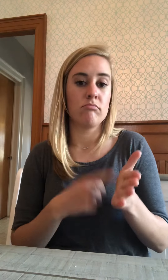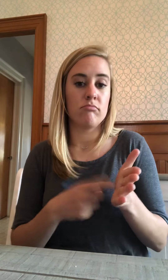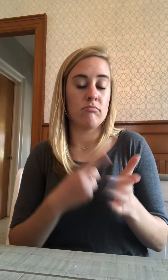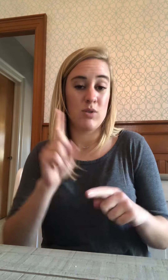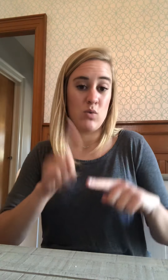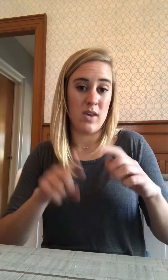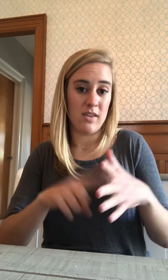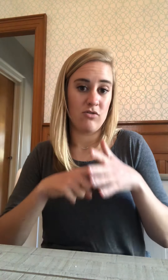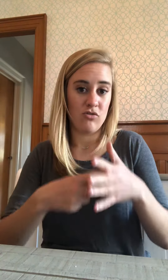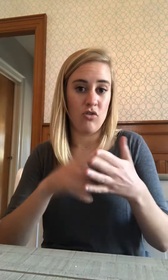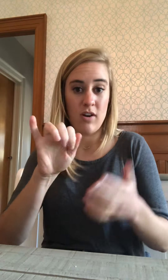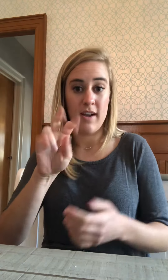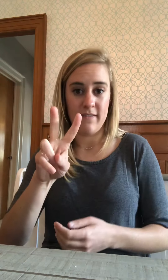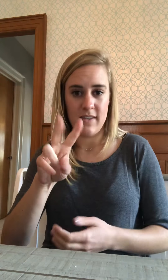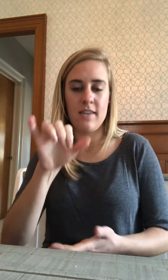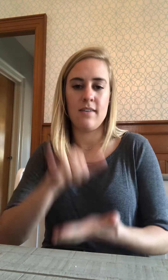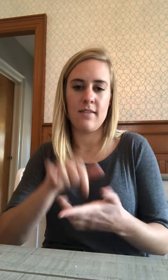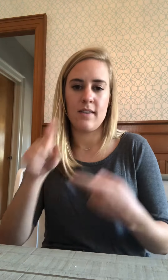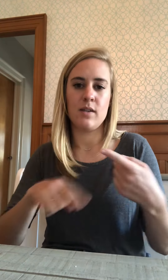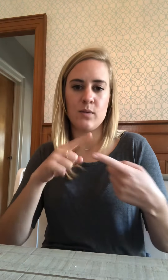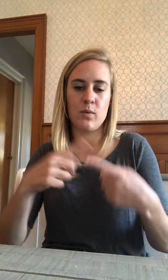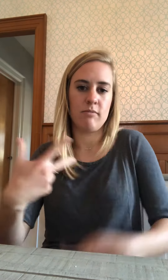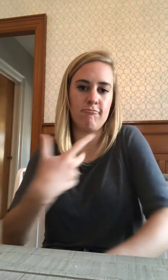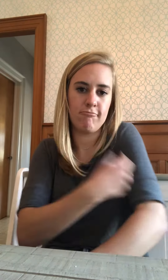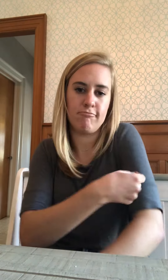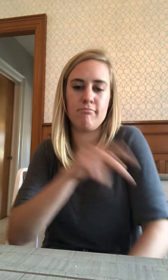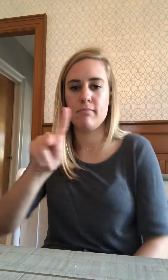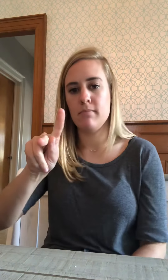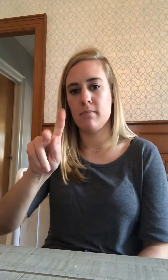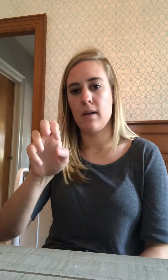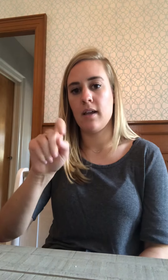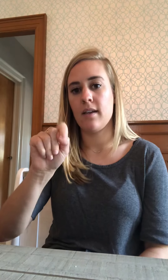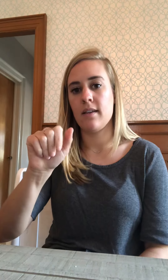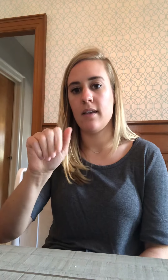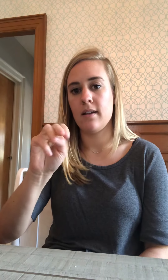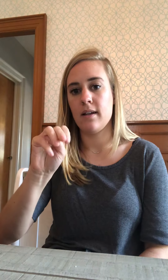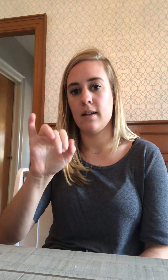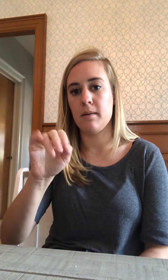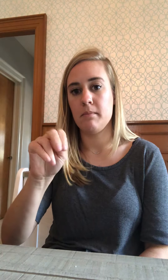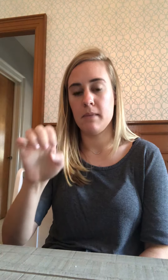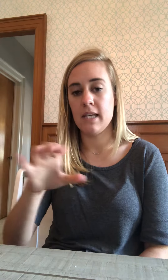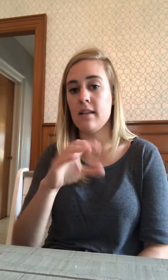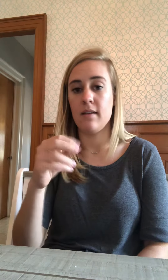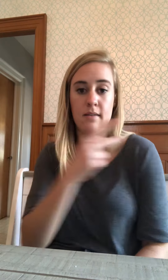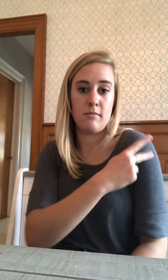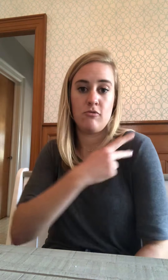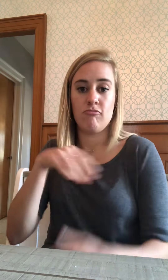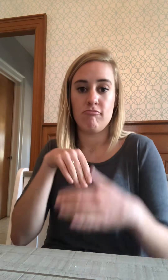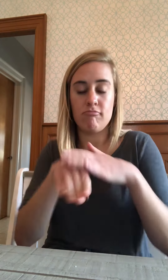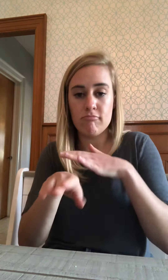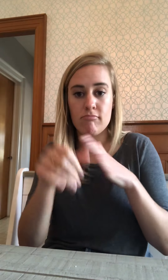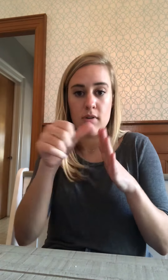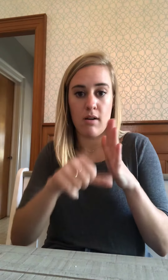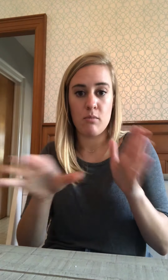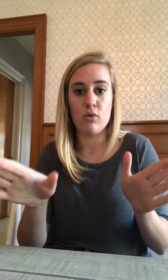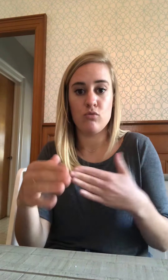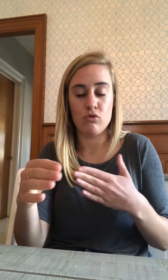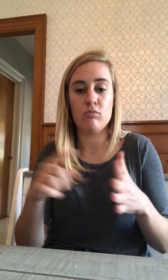and that's when ketamine, which is an injectable drug, is used. And the patient gets into the operating room, and an IV is started first thing so that they have